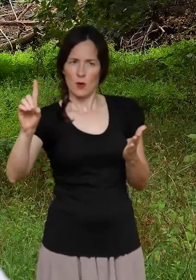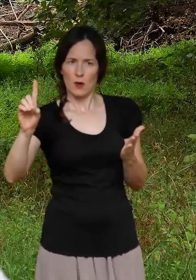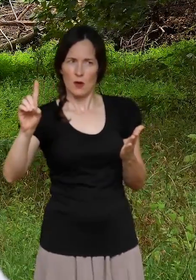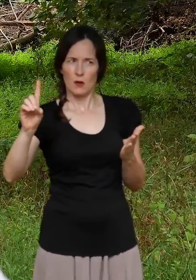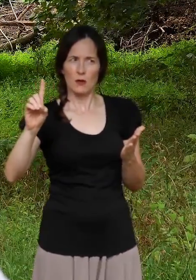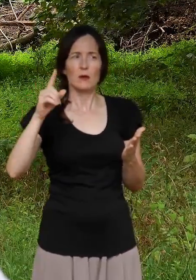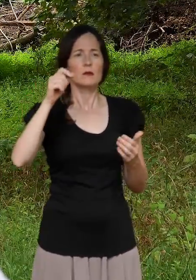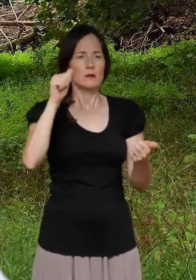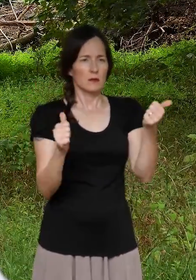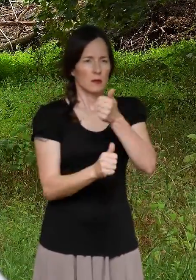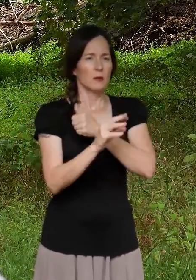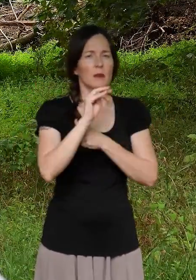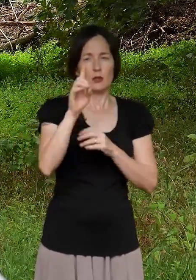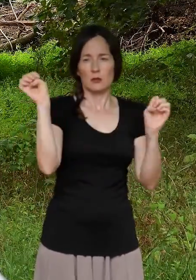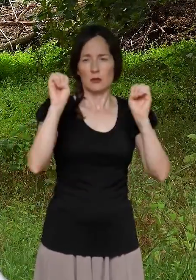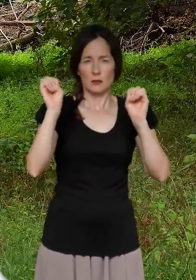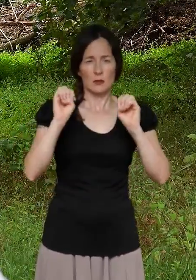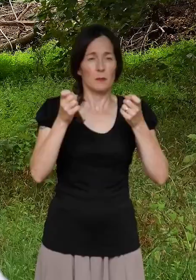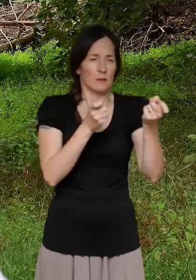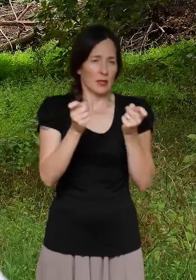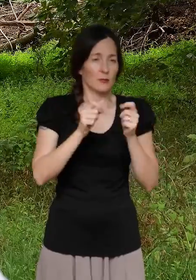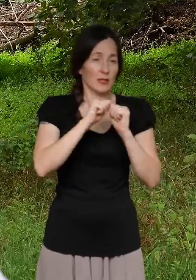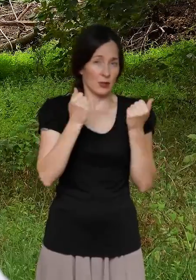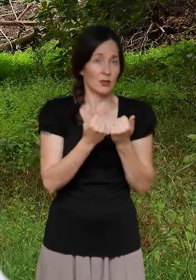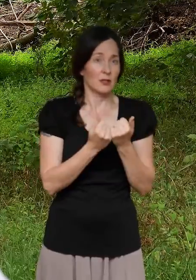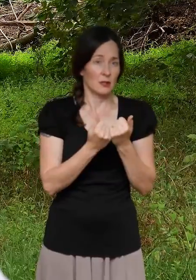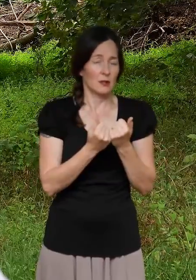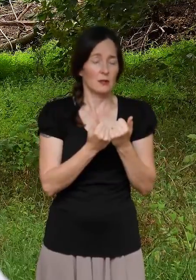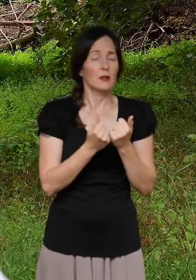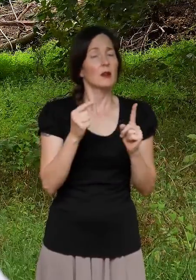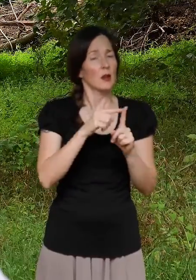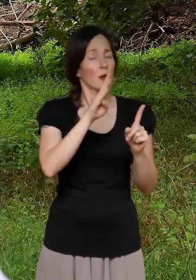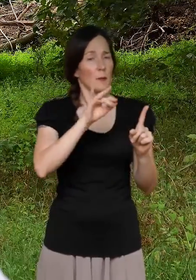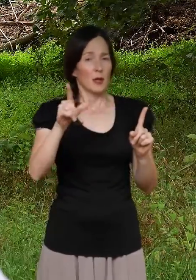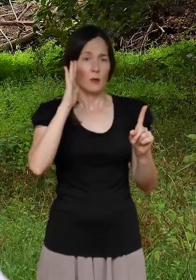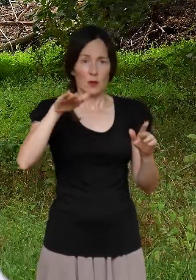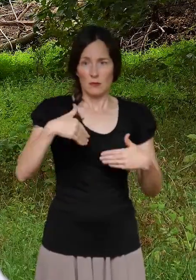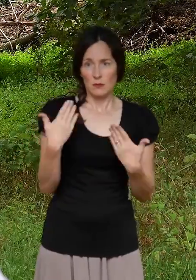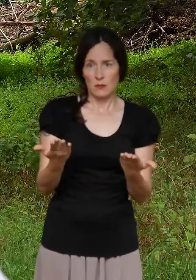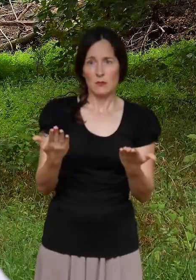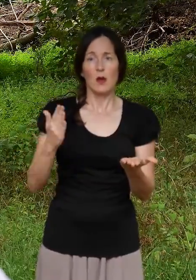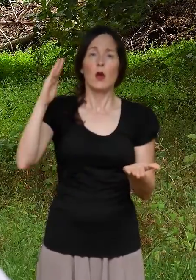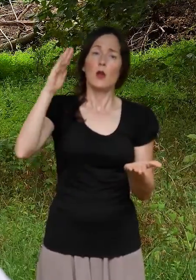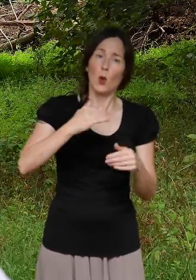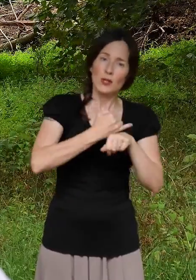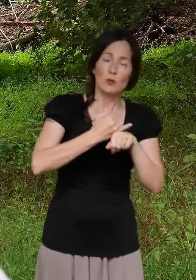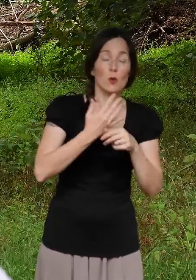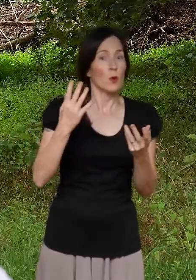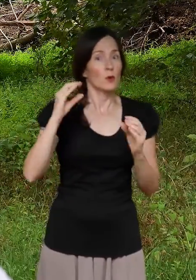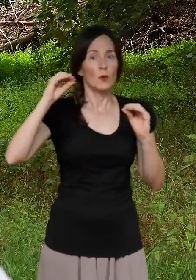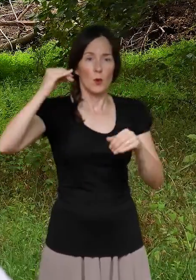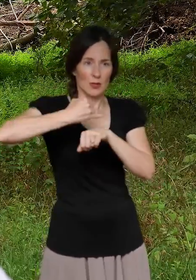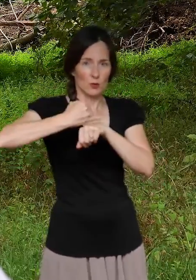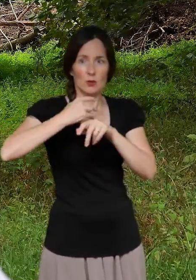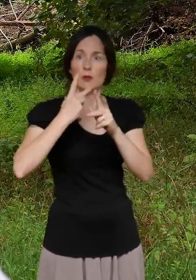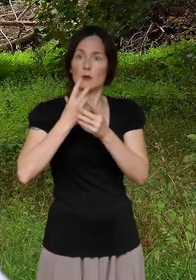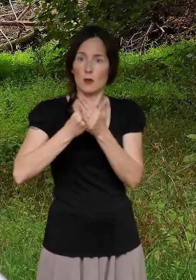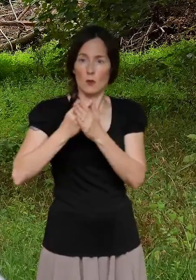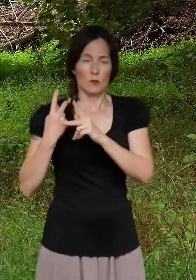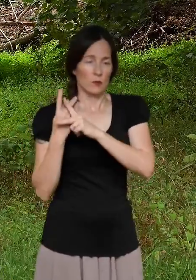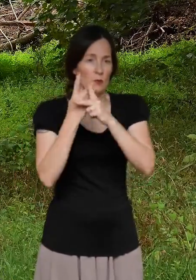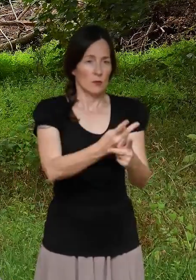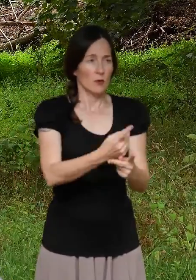us dependent on pulling funding from the state and federal level. Luckily, Delegate Watson and myself have found ways to leverage multiple